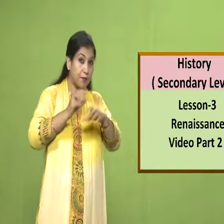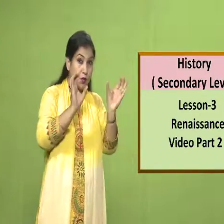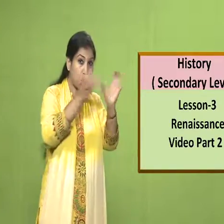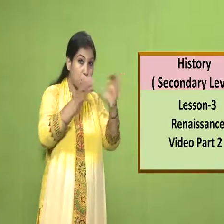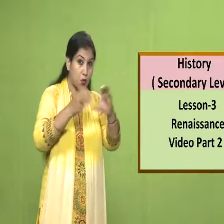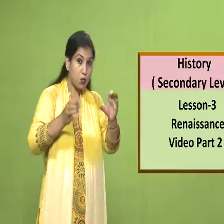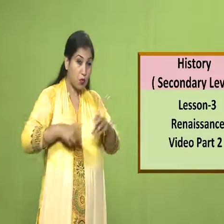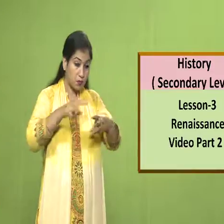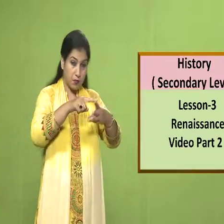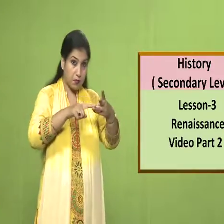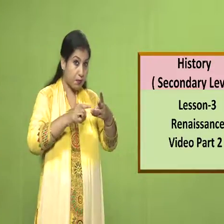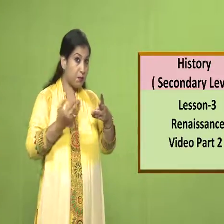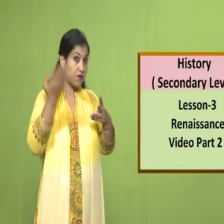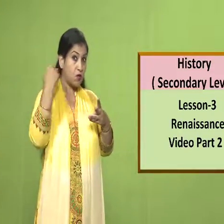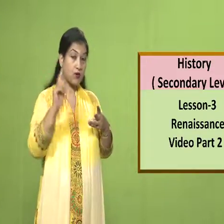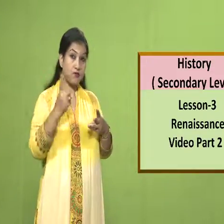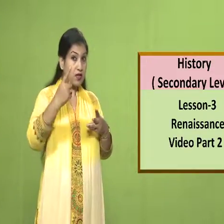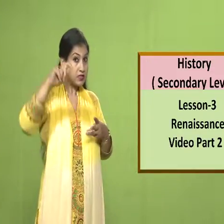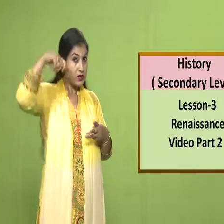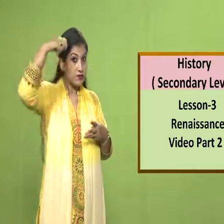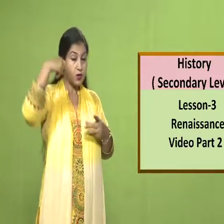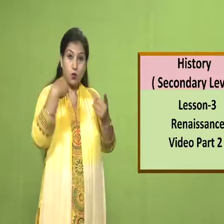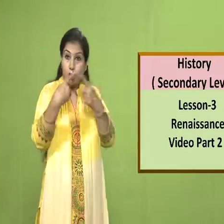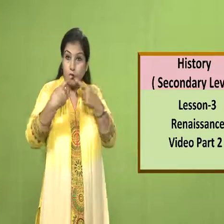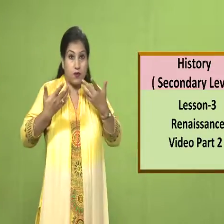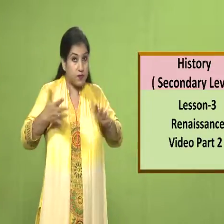which we discussed in video part 1,